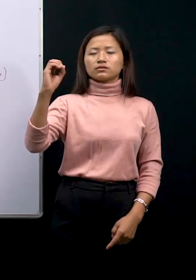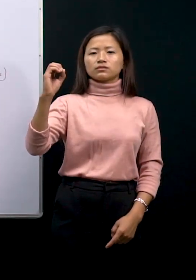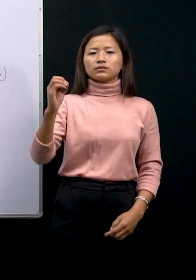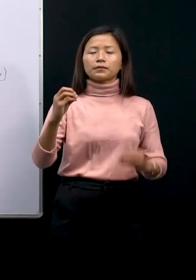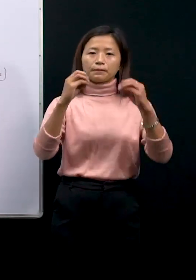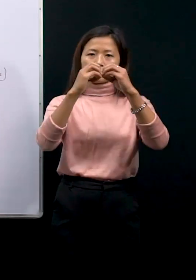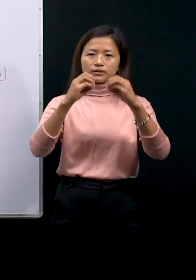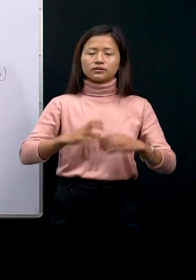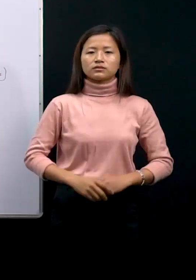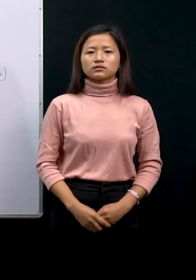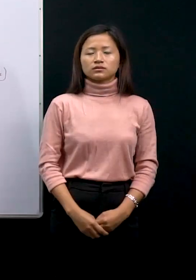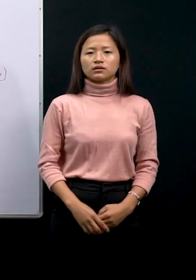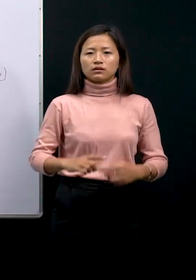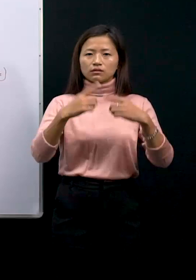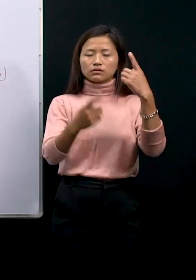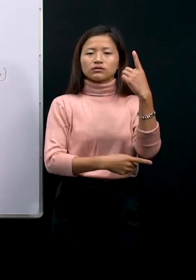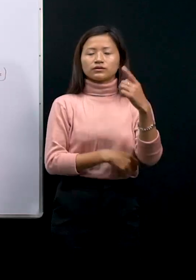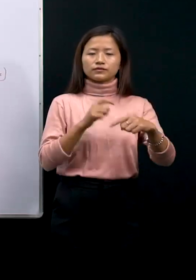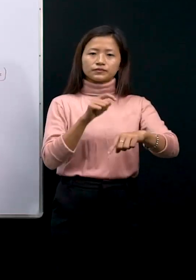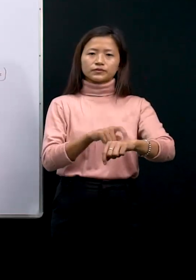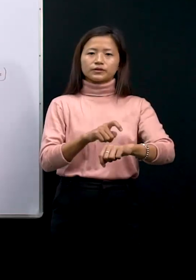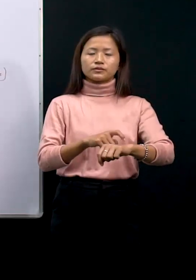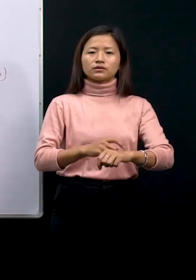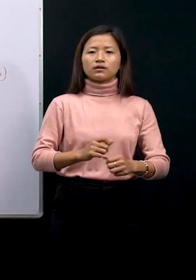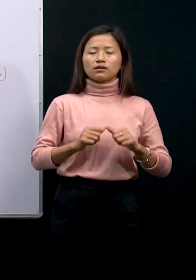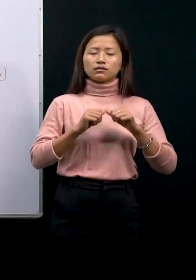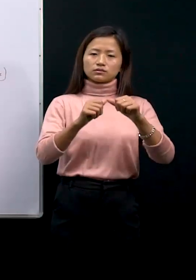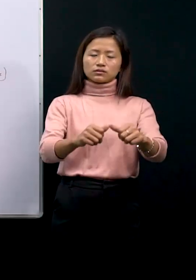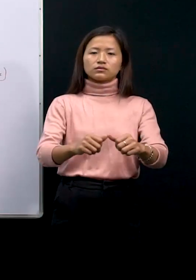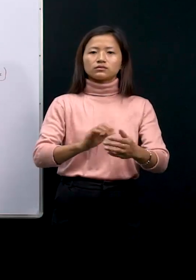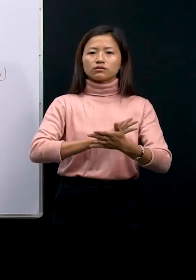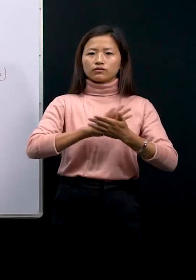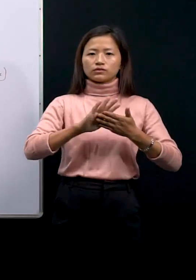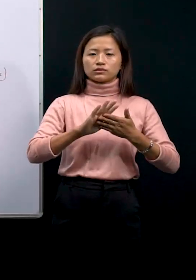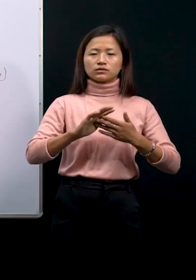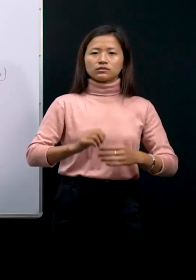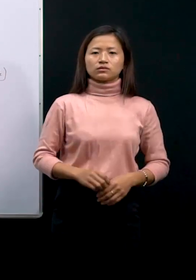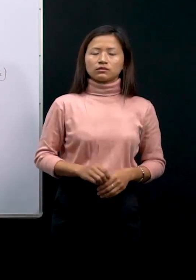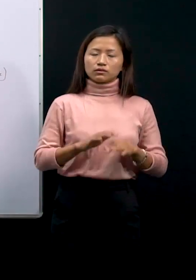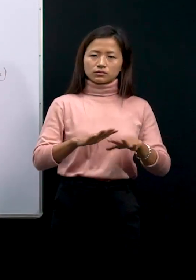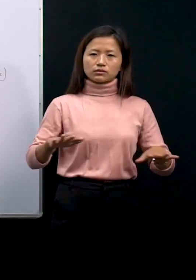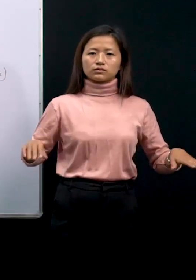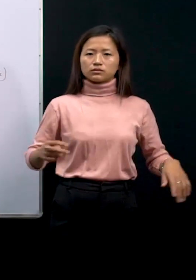I went little out of time. Answer is over. Okay, children,